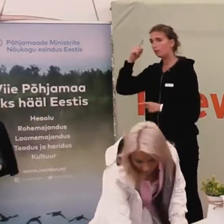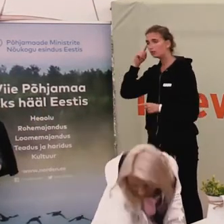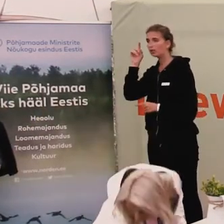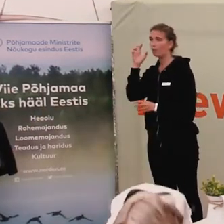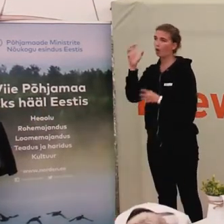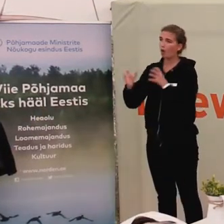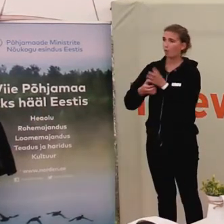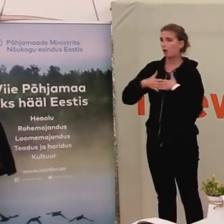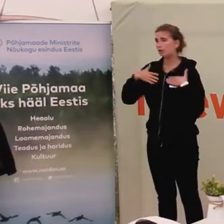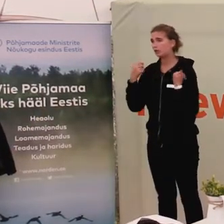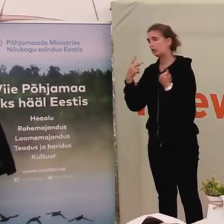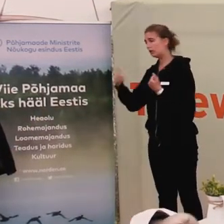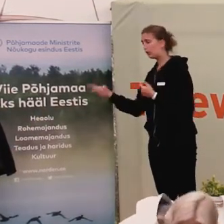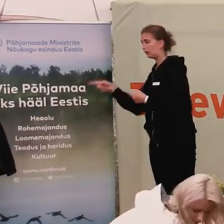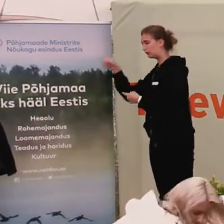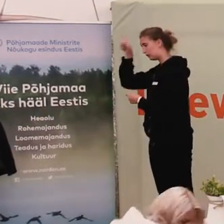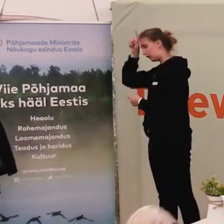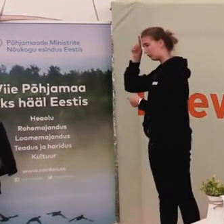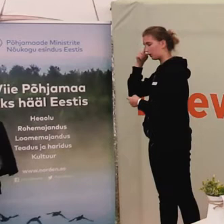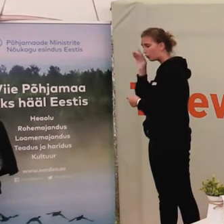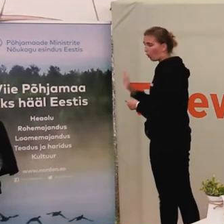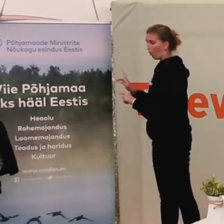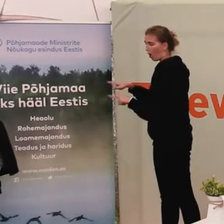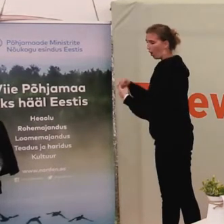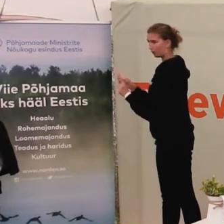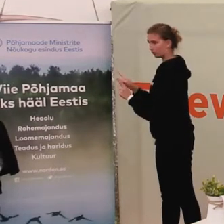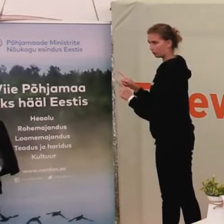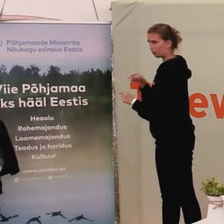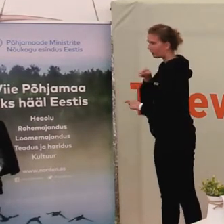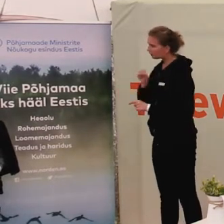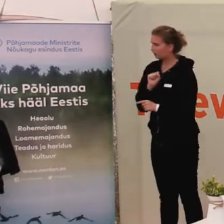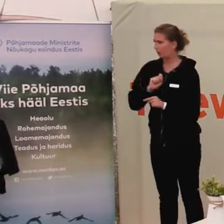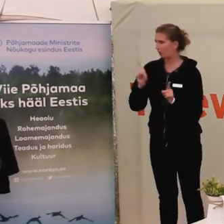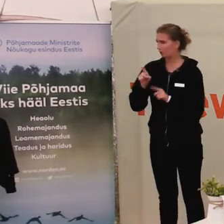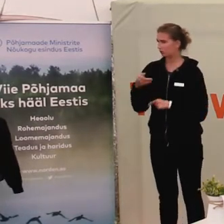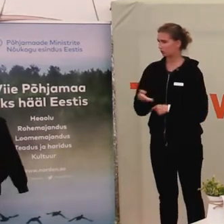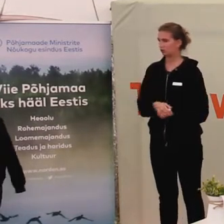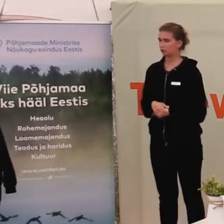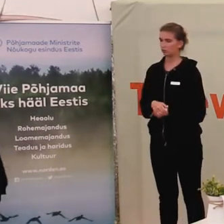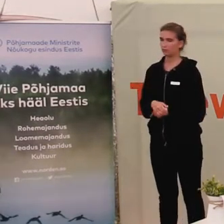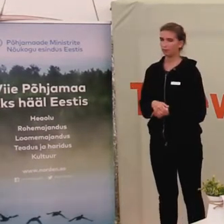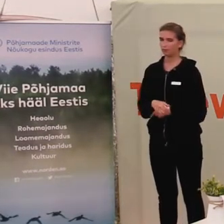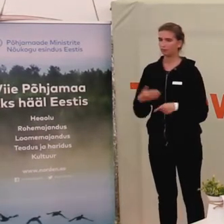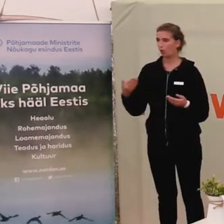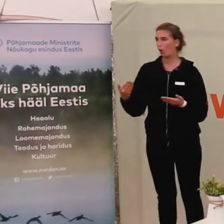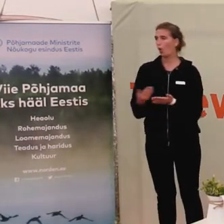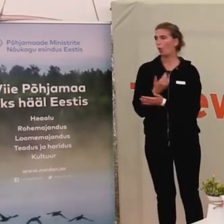and all the other countries are still thinking about their own development. So what would it take? New